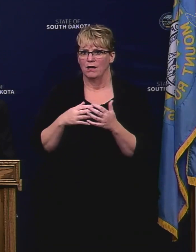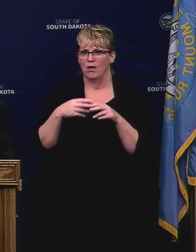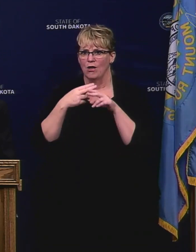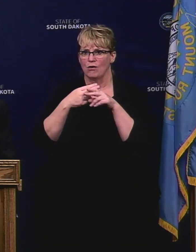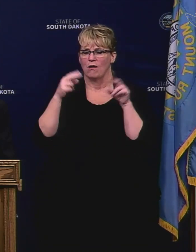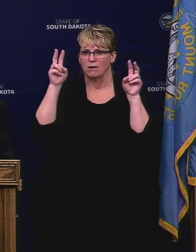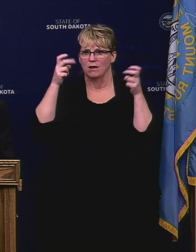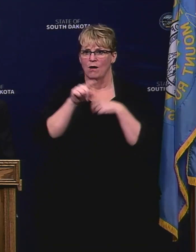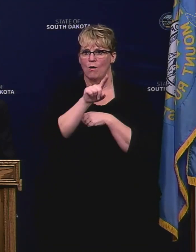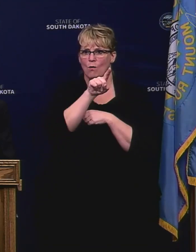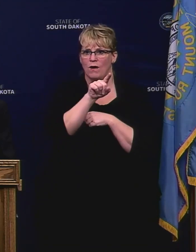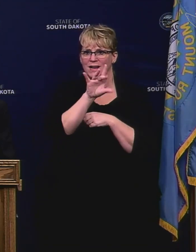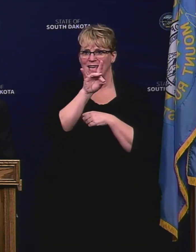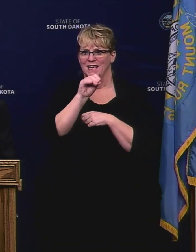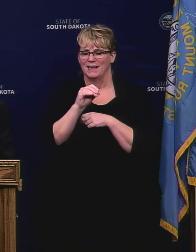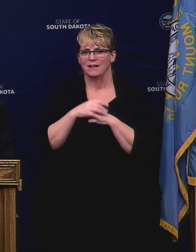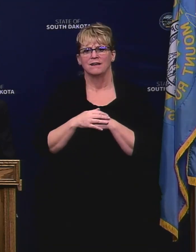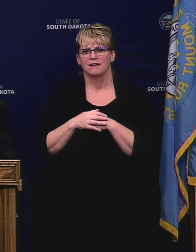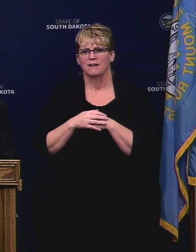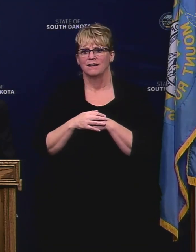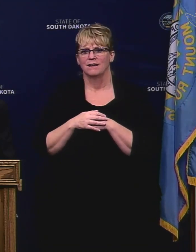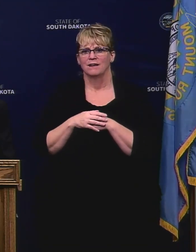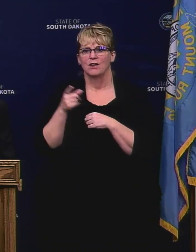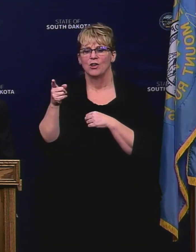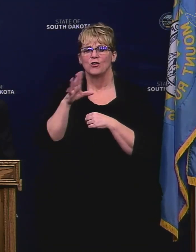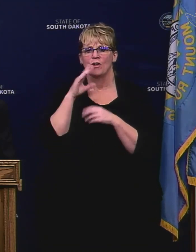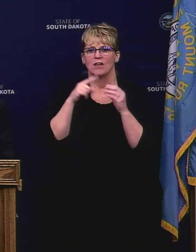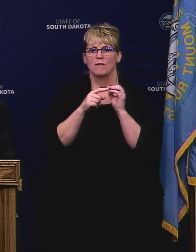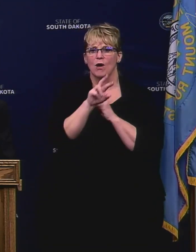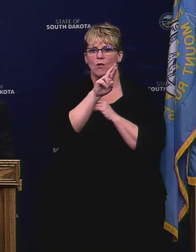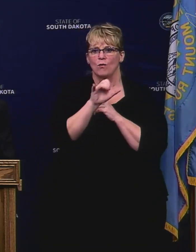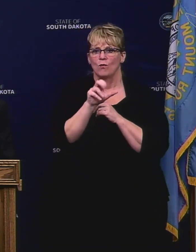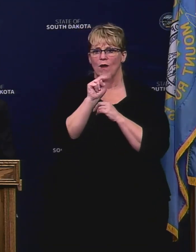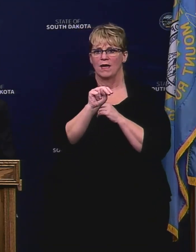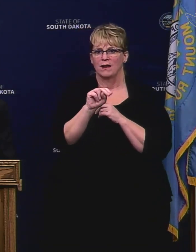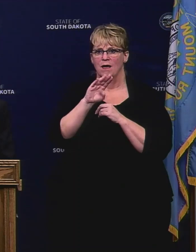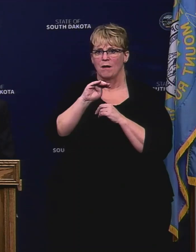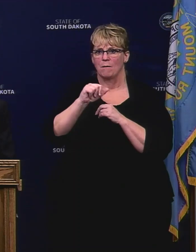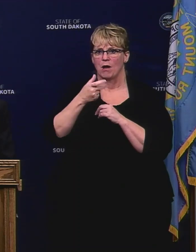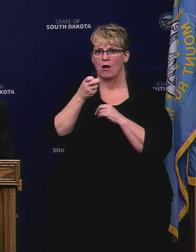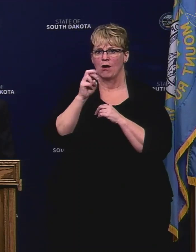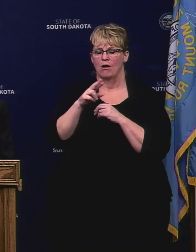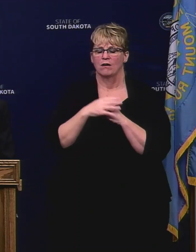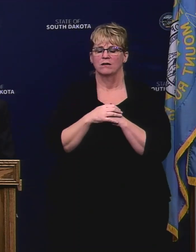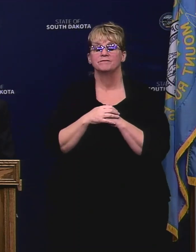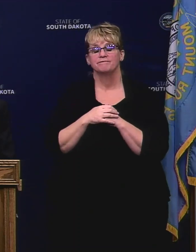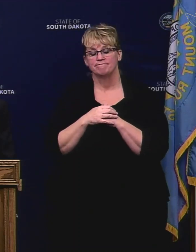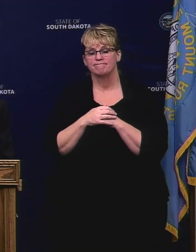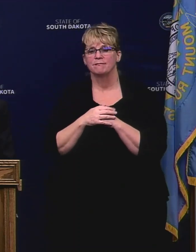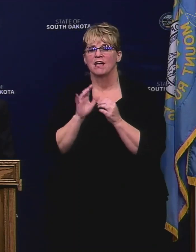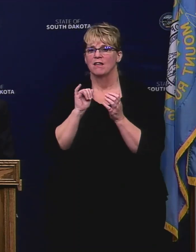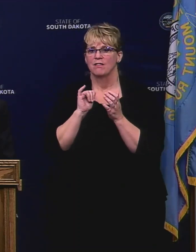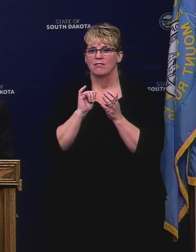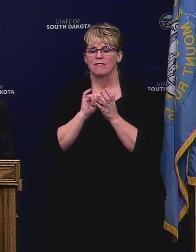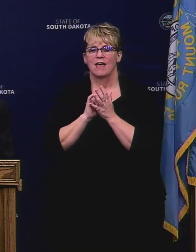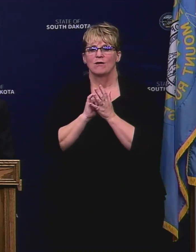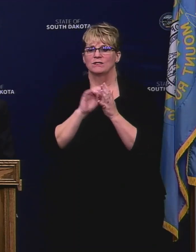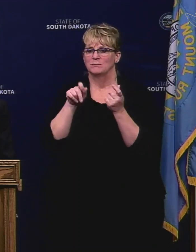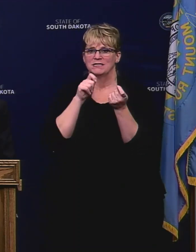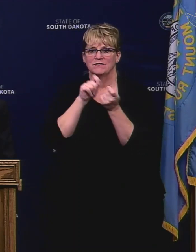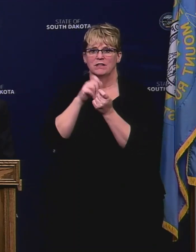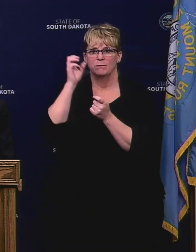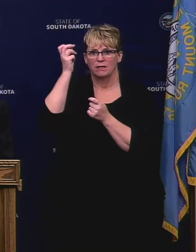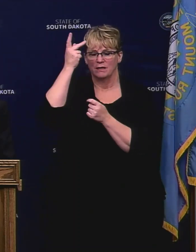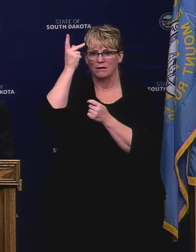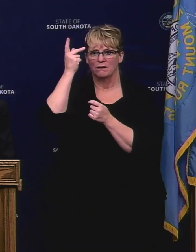different reports. I think you're referencing Ryan Maher, and that was just a specific political attack. I think we all know